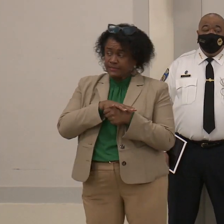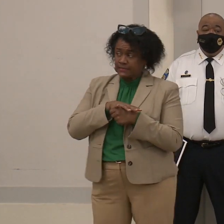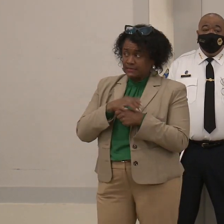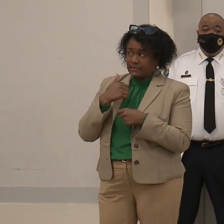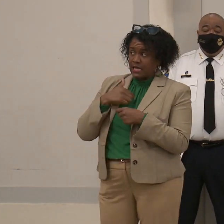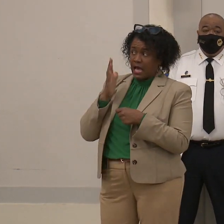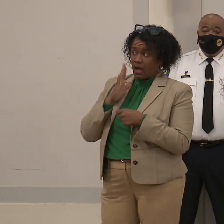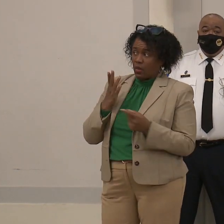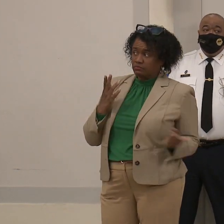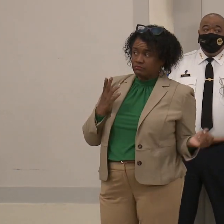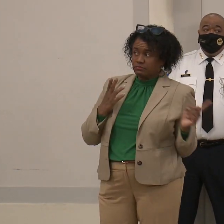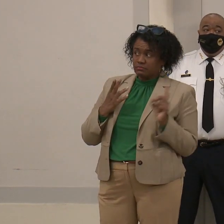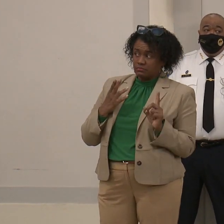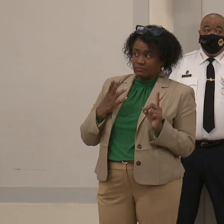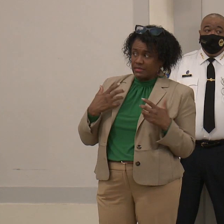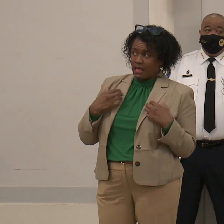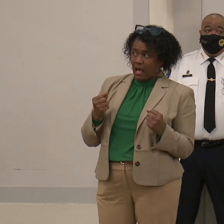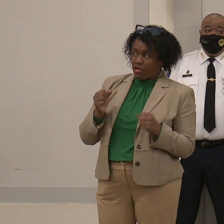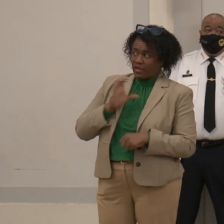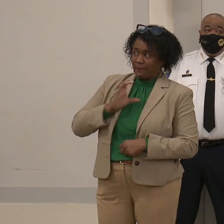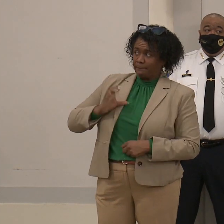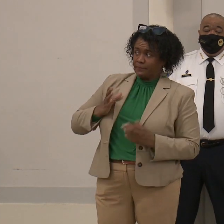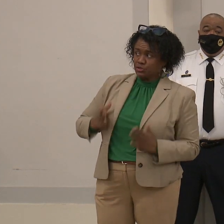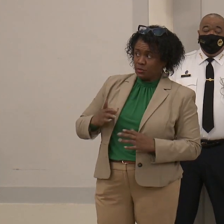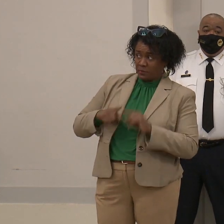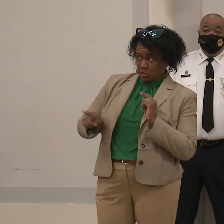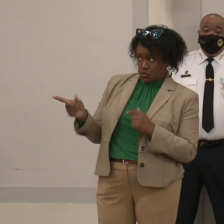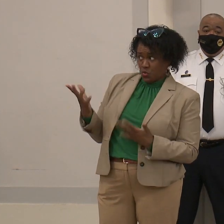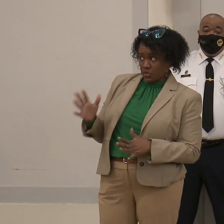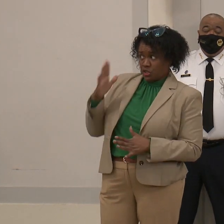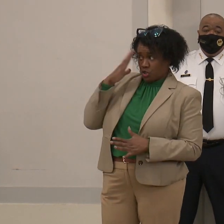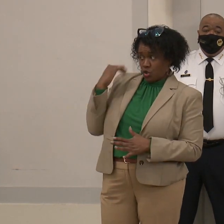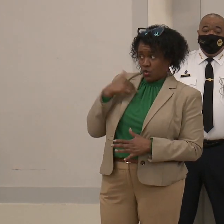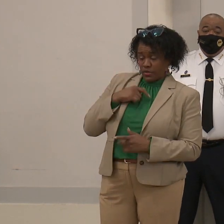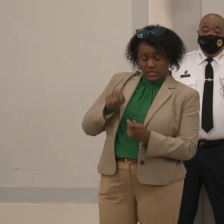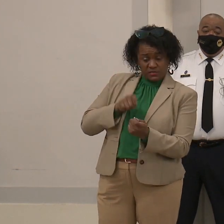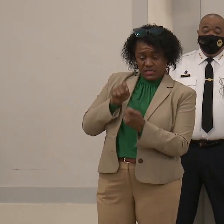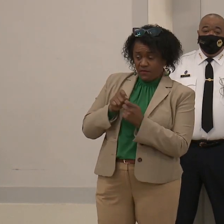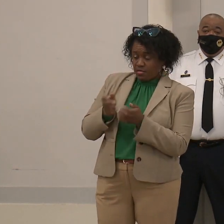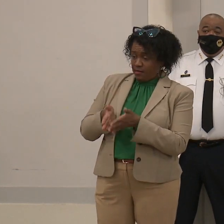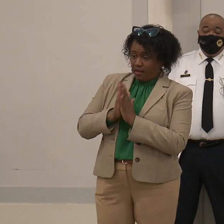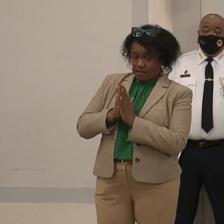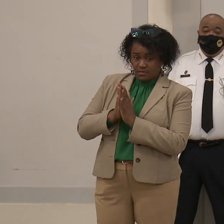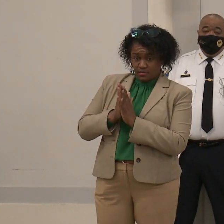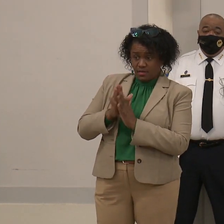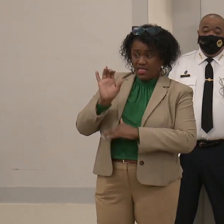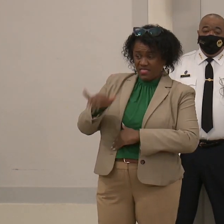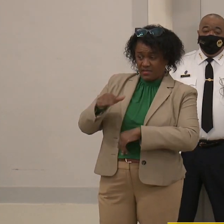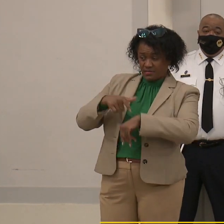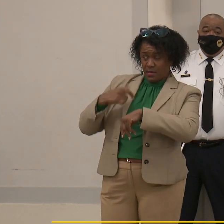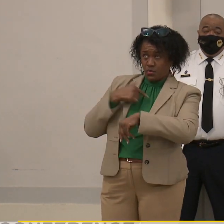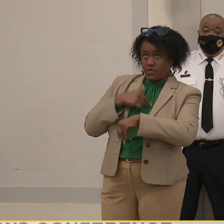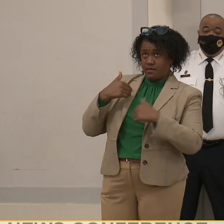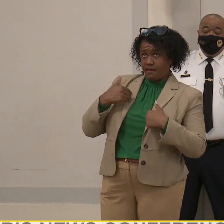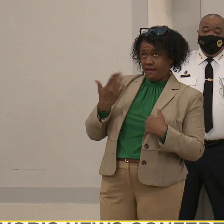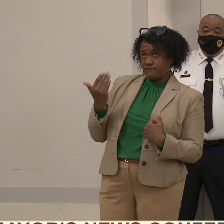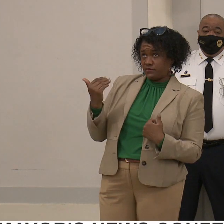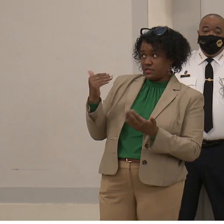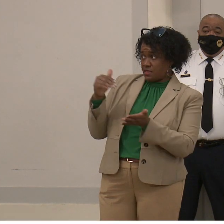bring the Health Commissioner up, but as you may know, we particularly asked, we had at that time